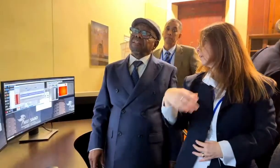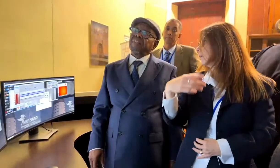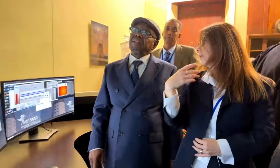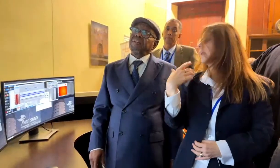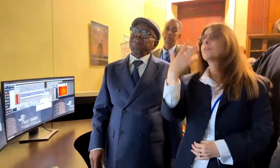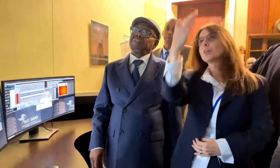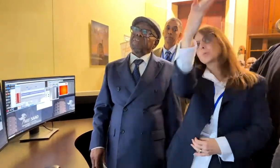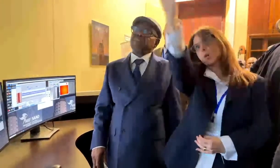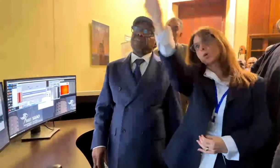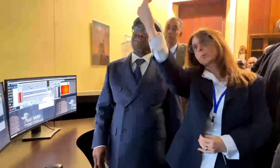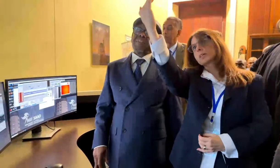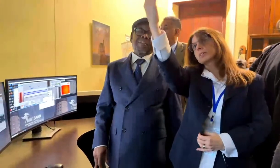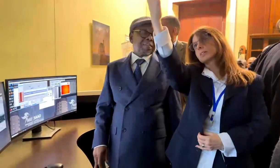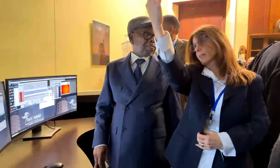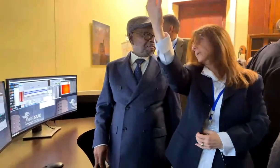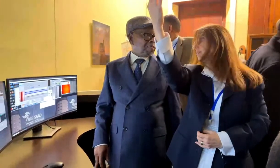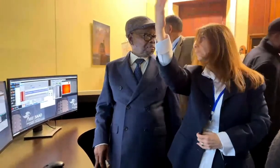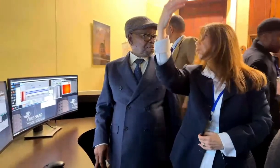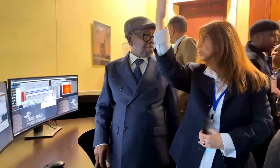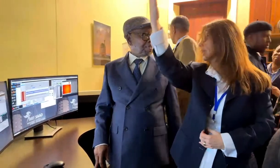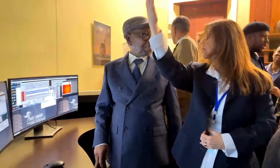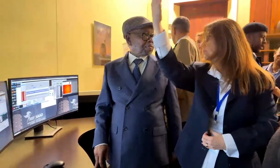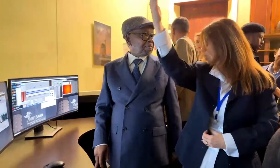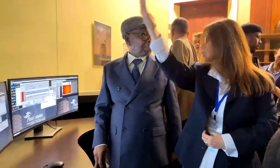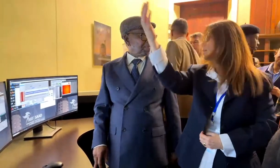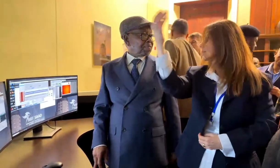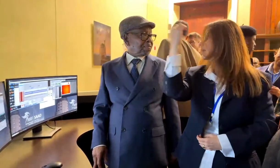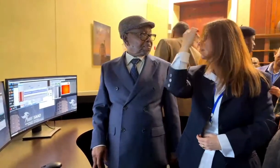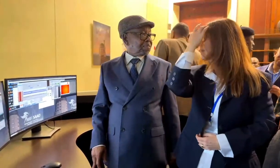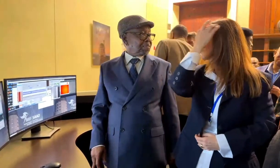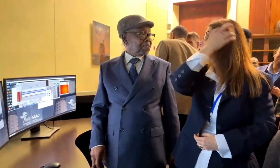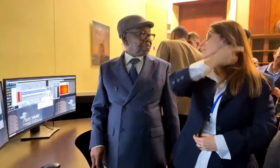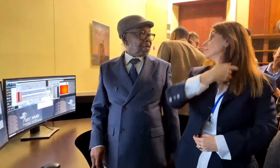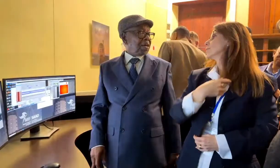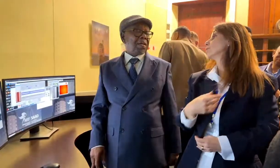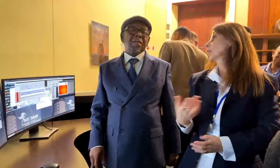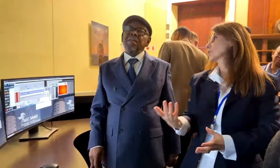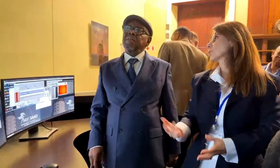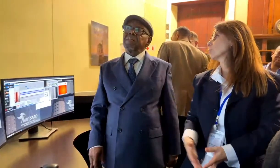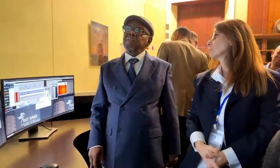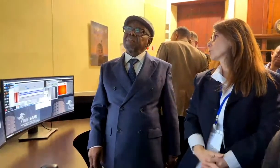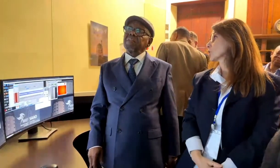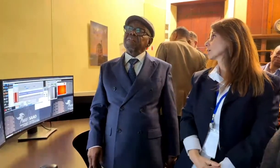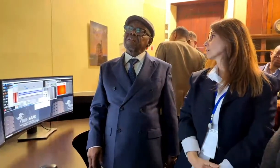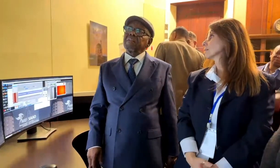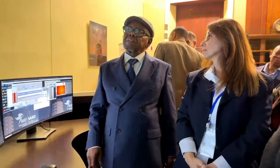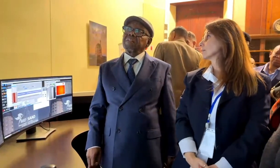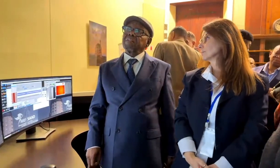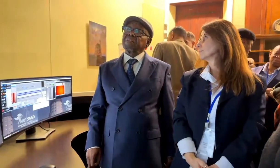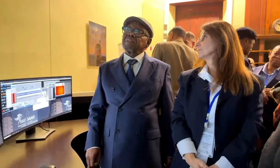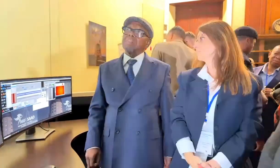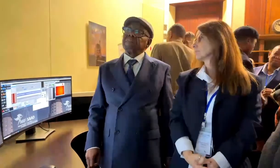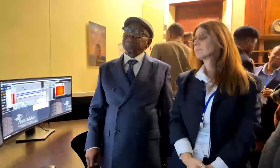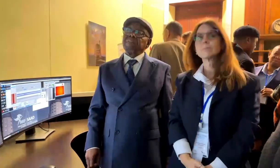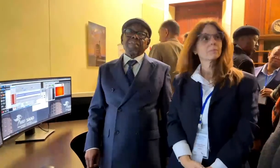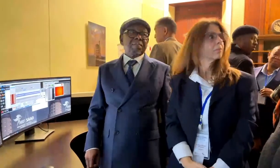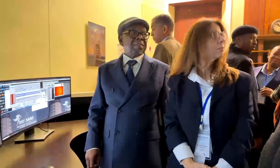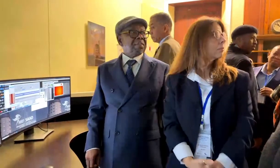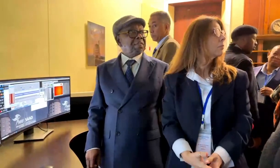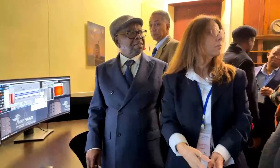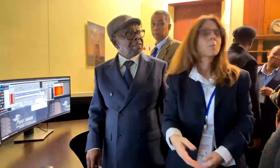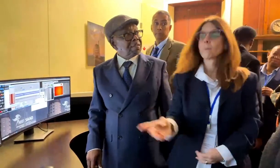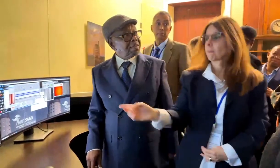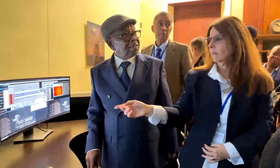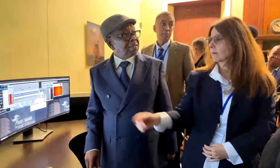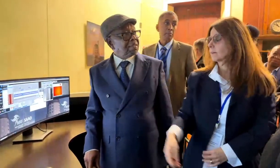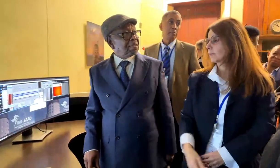sky. And if it was open and it's nighttime, we would then start taking data for the astronomy project. And then it would be fed